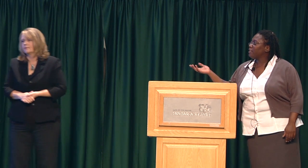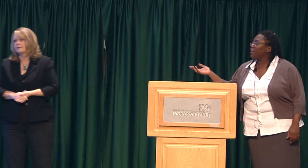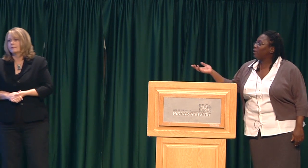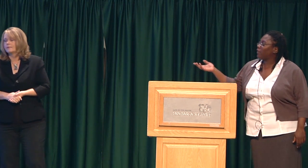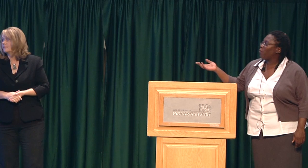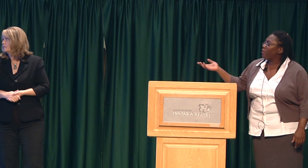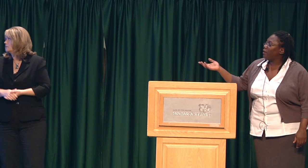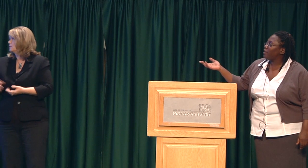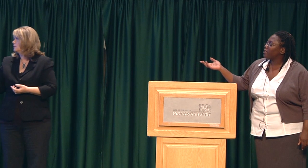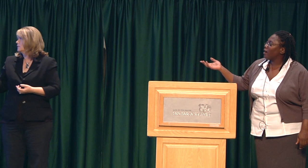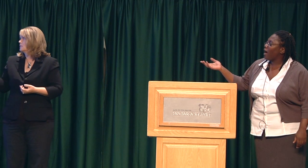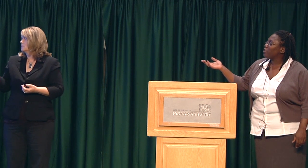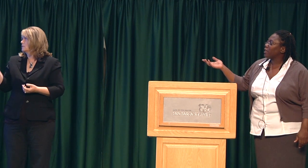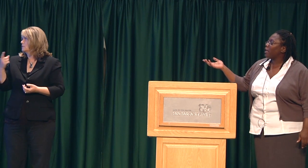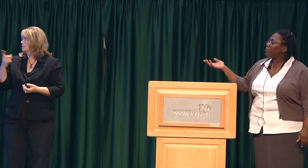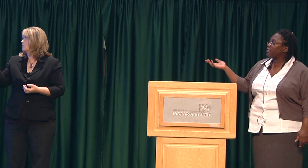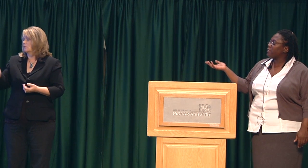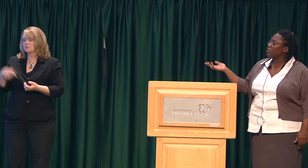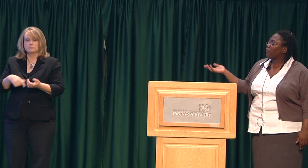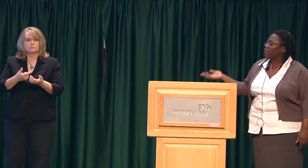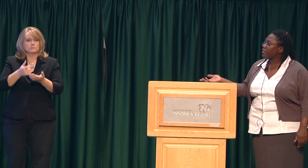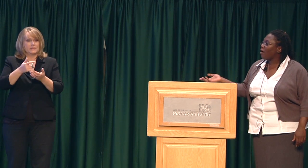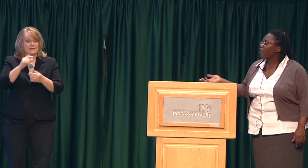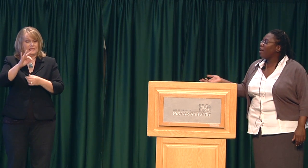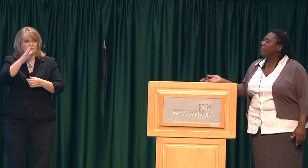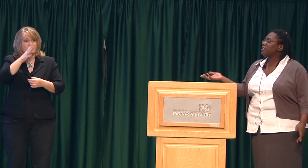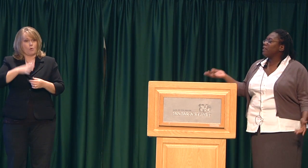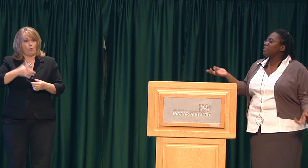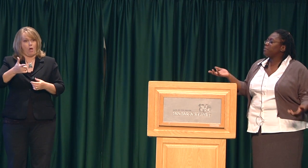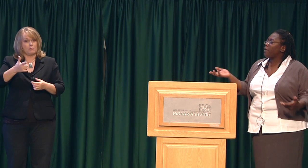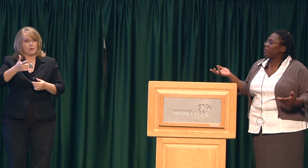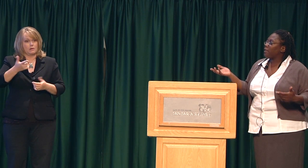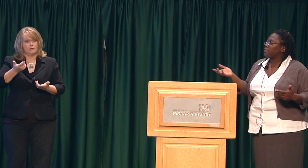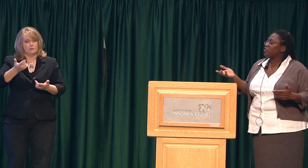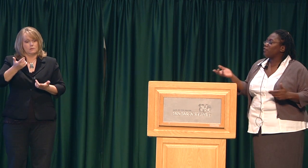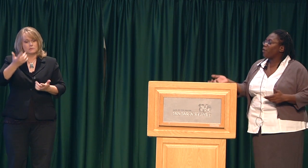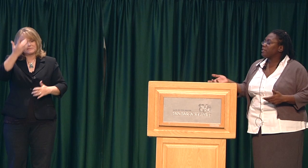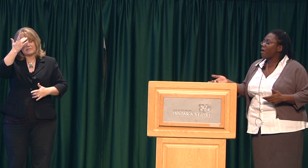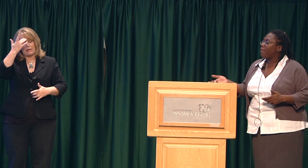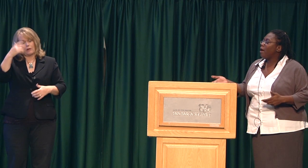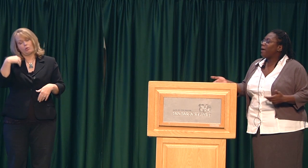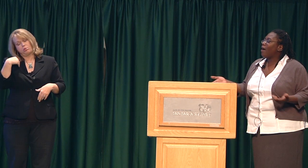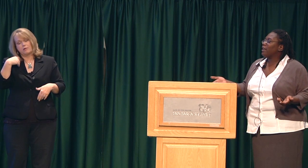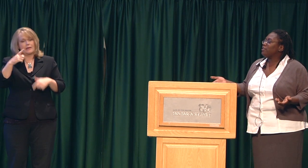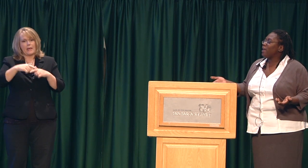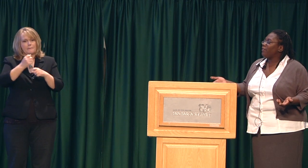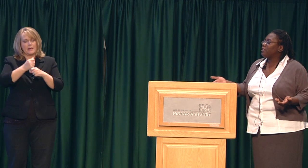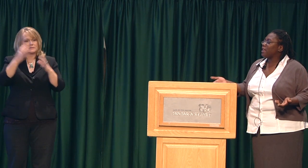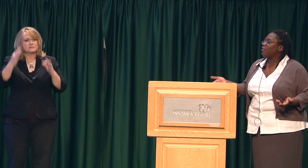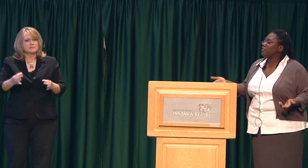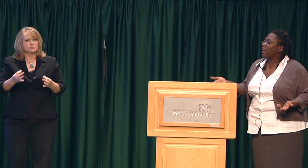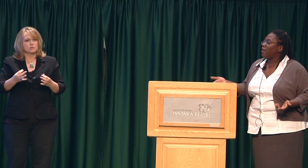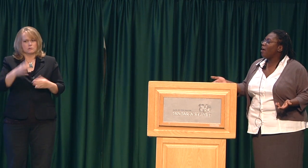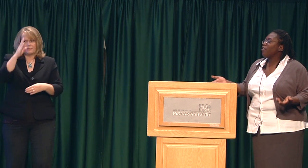it says legally if that woman is unconscious and cannot make decisions for herself, the son needs to be able to make decisions for his mom. But how can he do that if